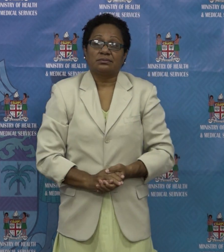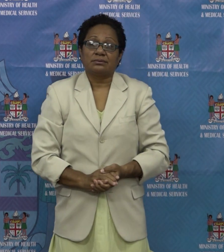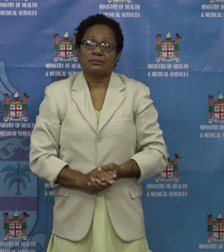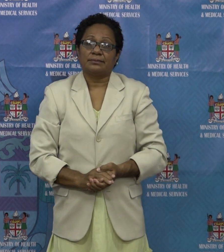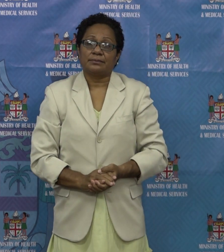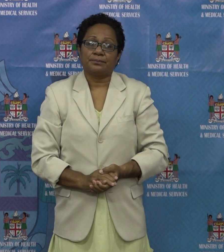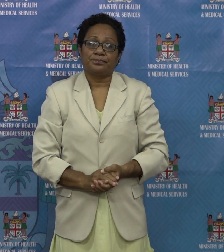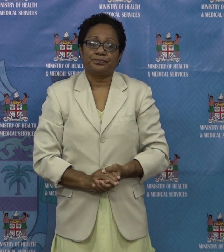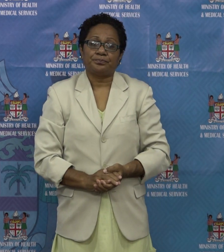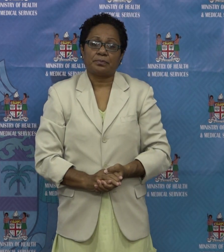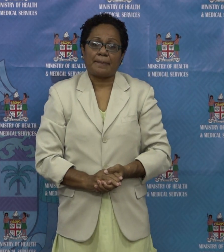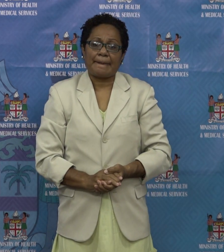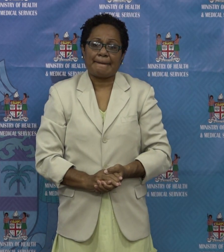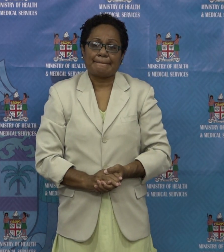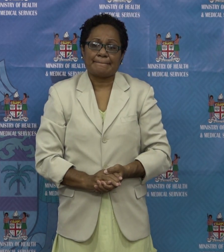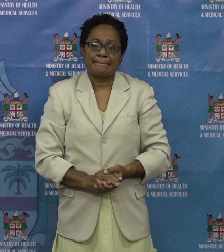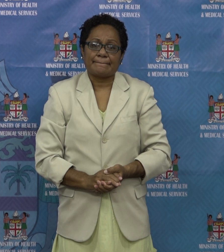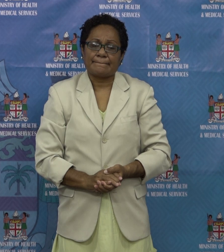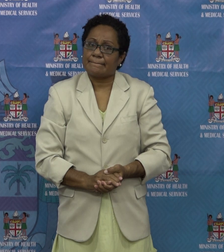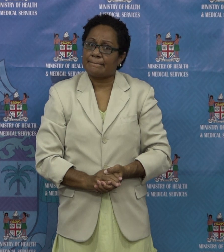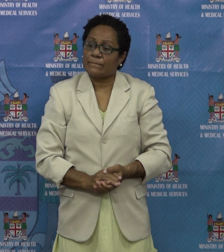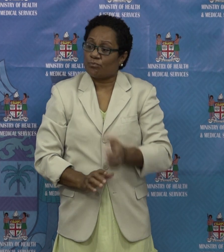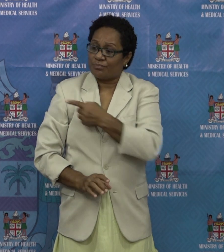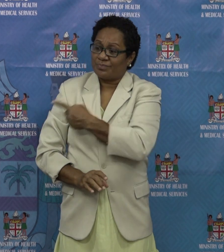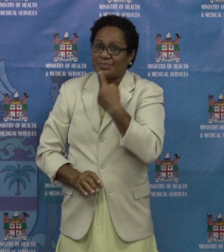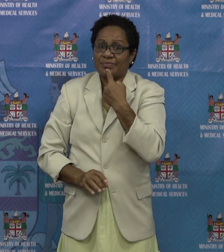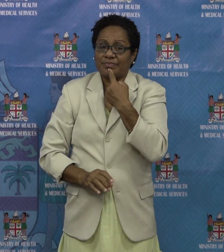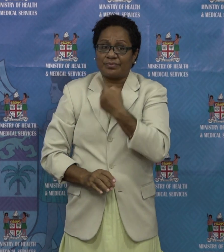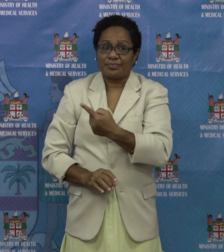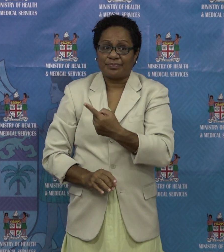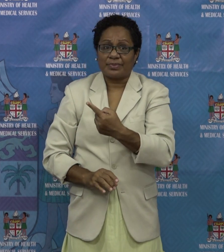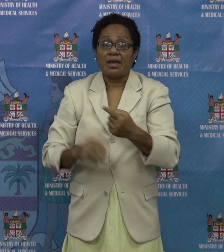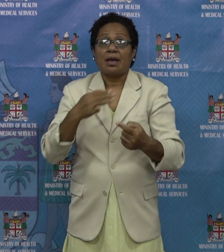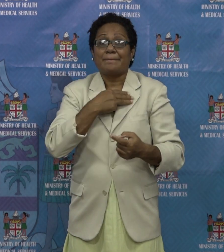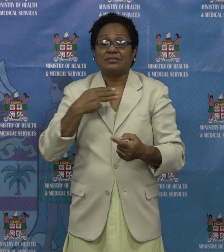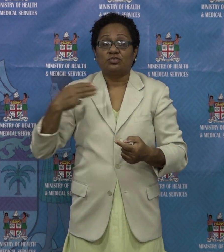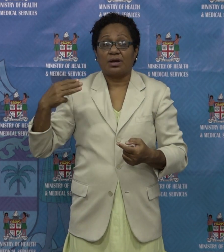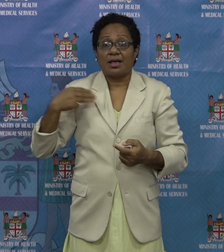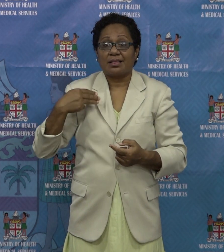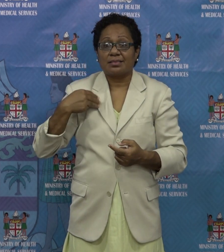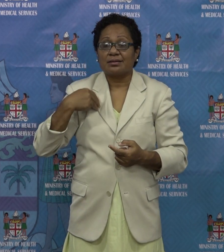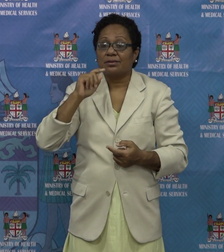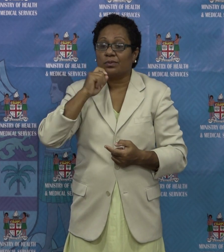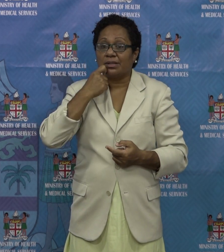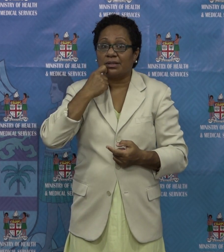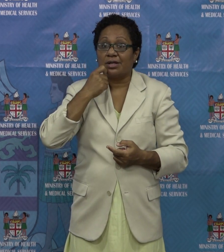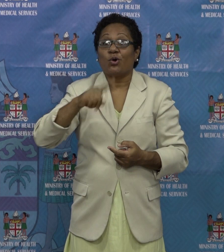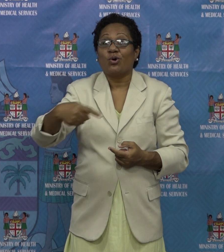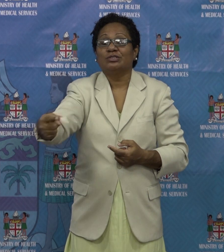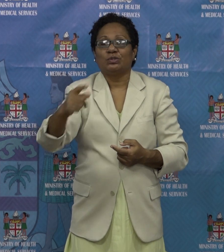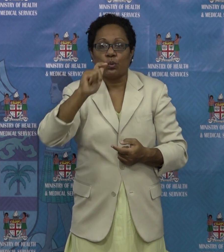mentioned in your statement. You had mentioned that the Ministry of Health would continue to